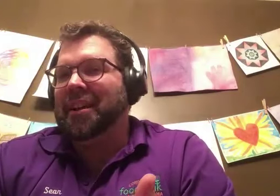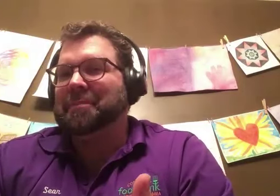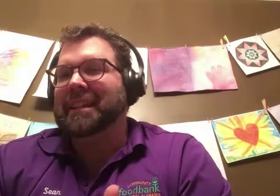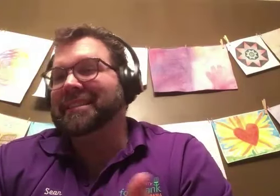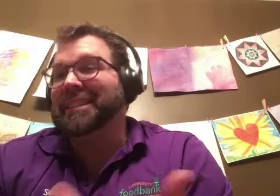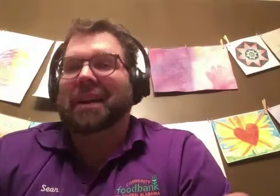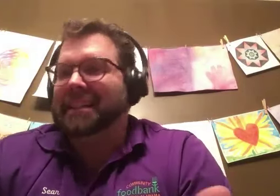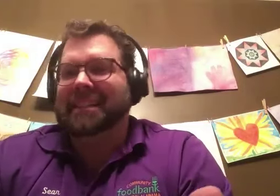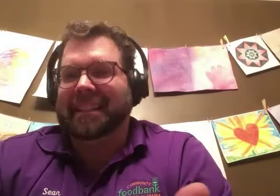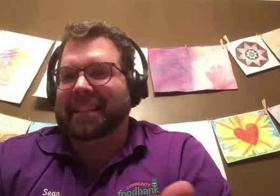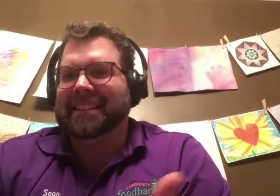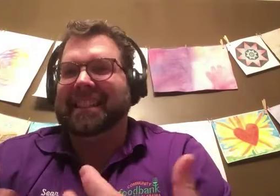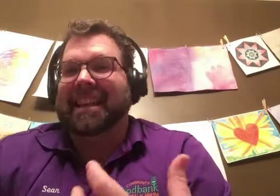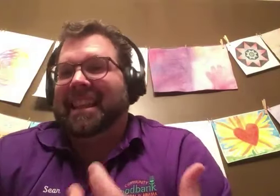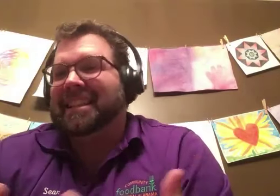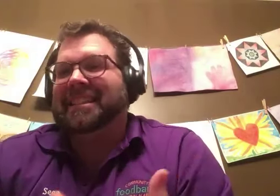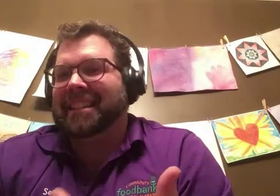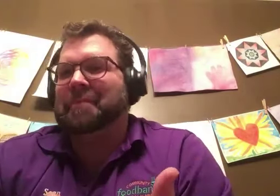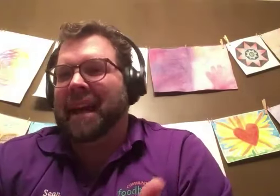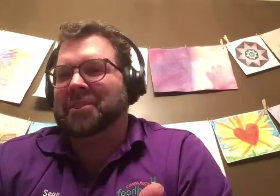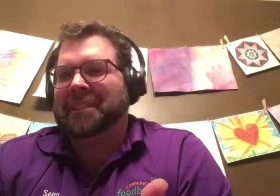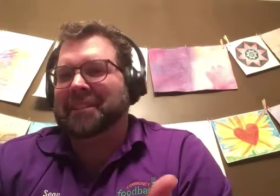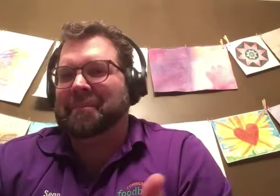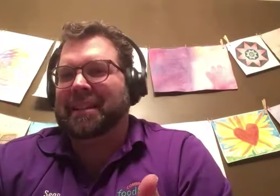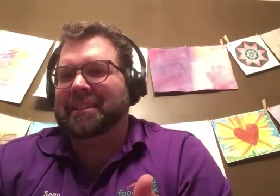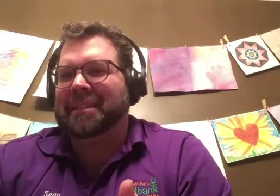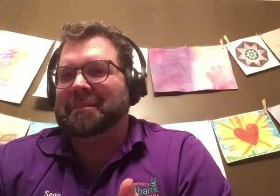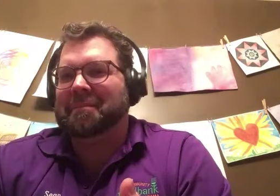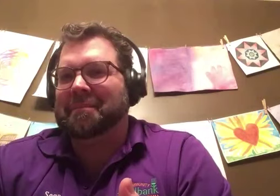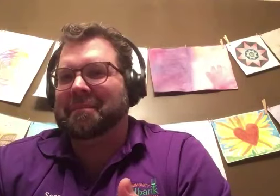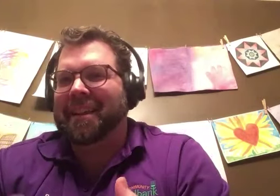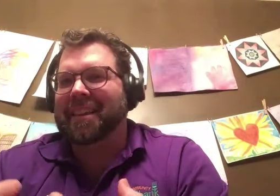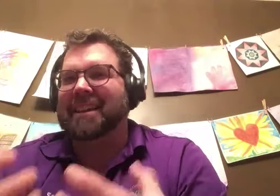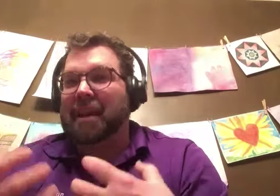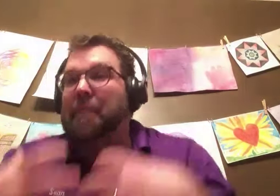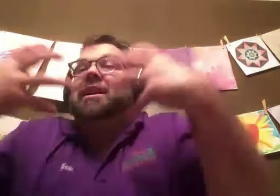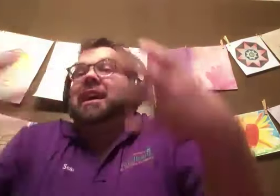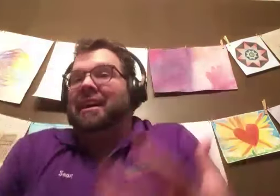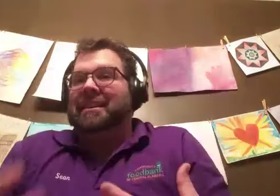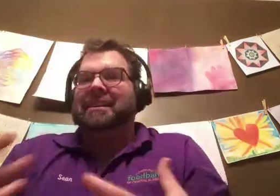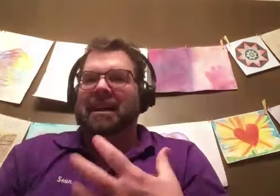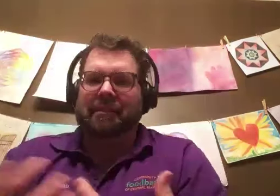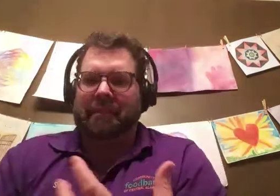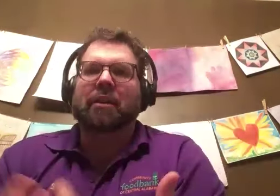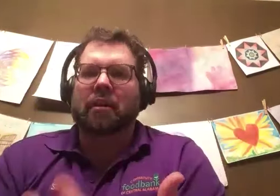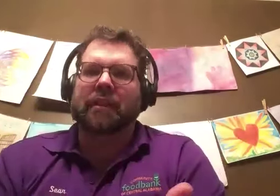thoughts besides just practicing? Because again, that doesn't come naturally to me to just like put on this kind of that over the